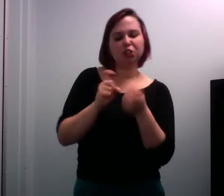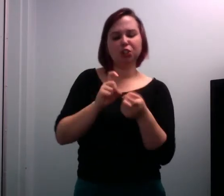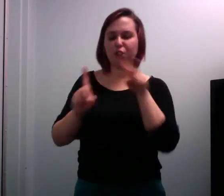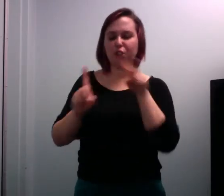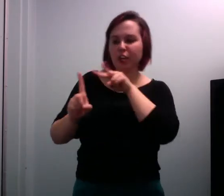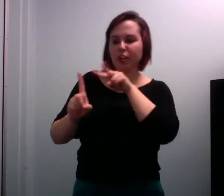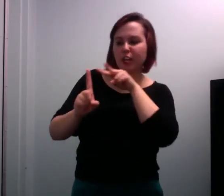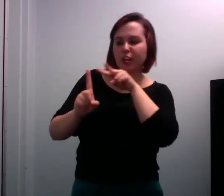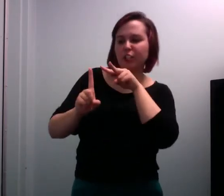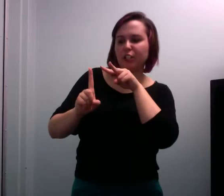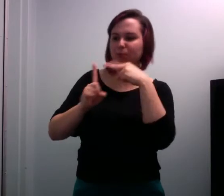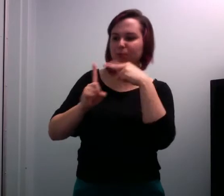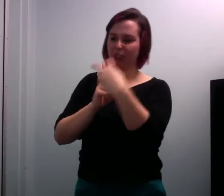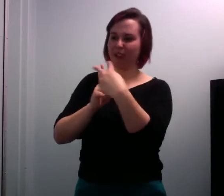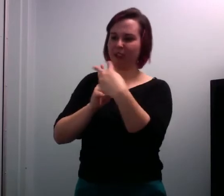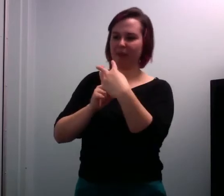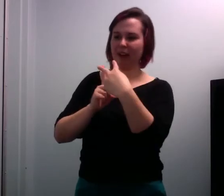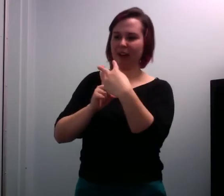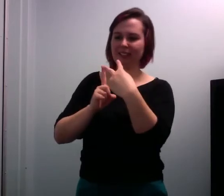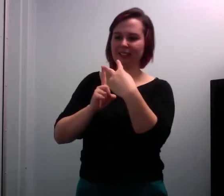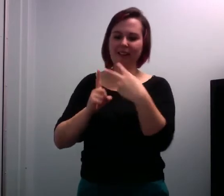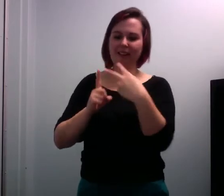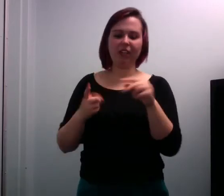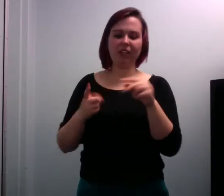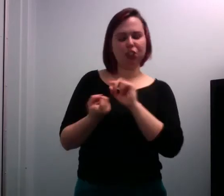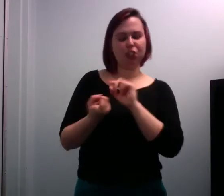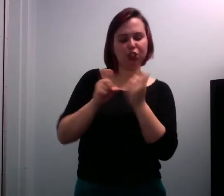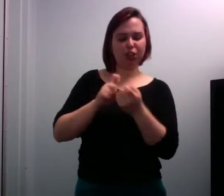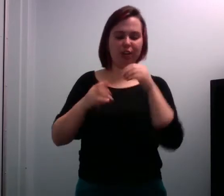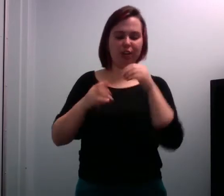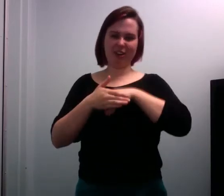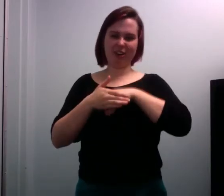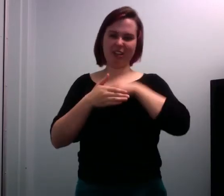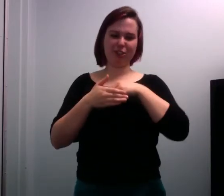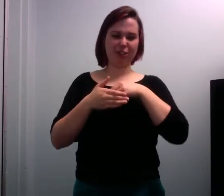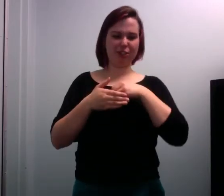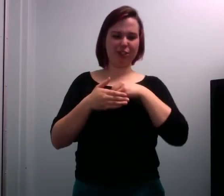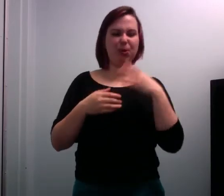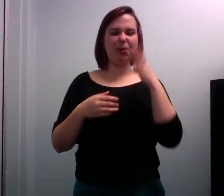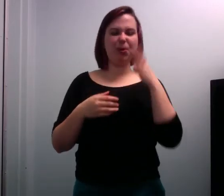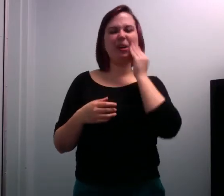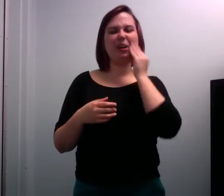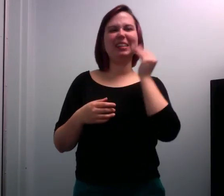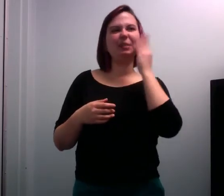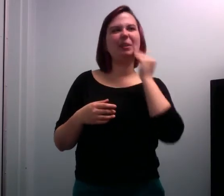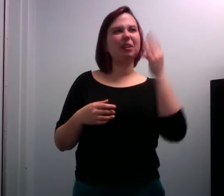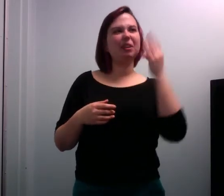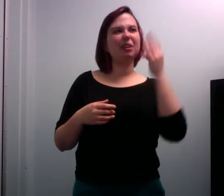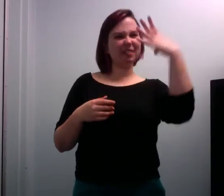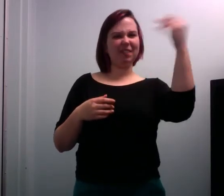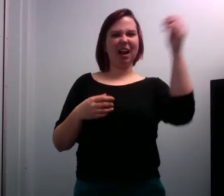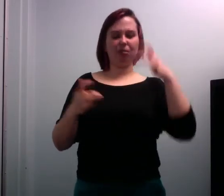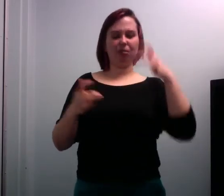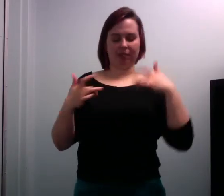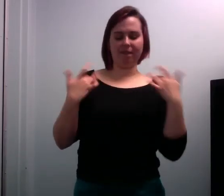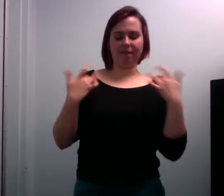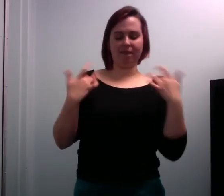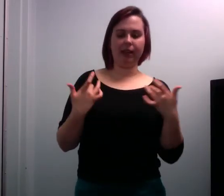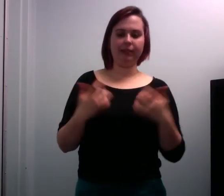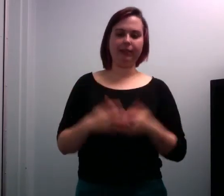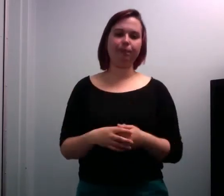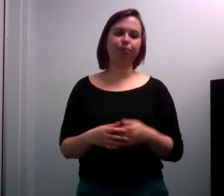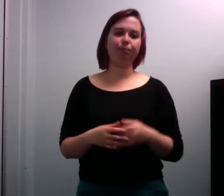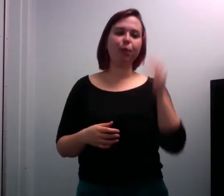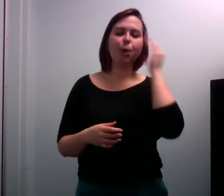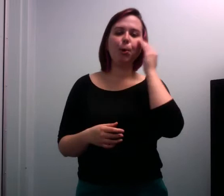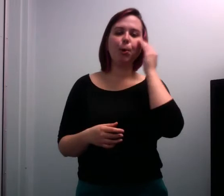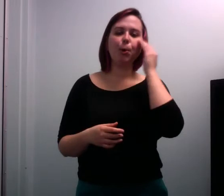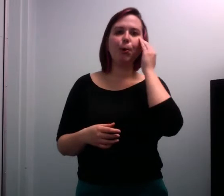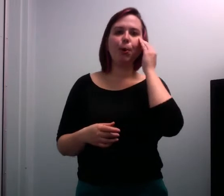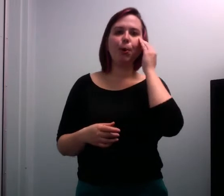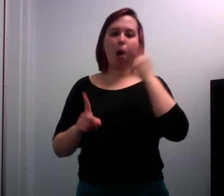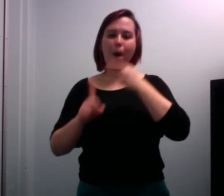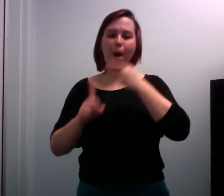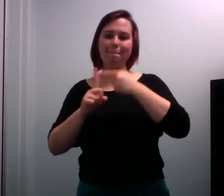positive self-talk, that what you tell yourself is very likely to become your reality. Well, if this is